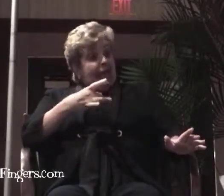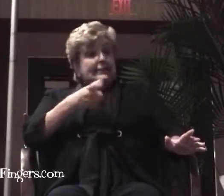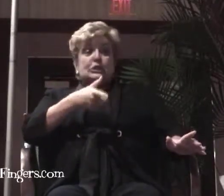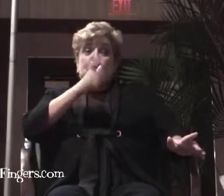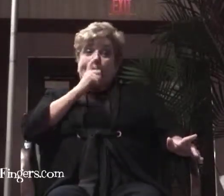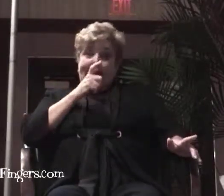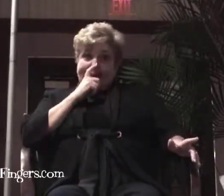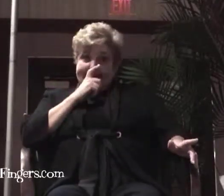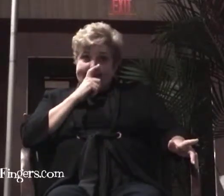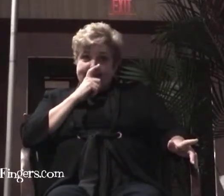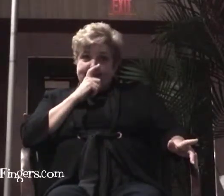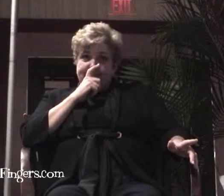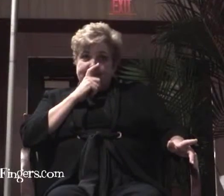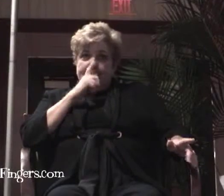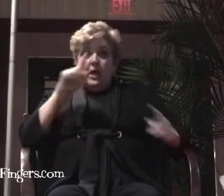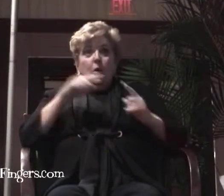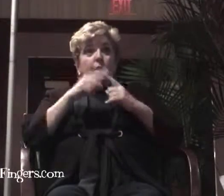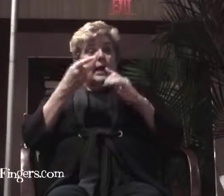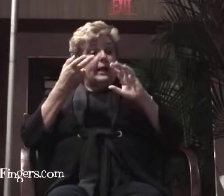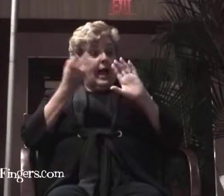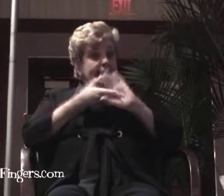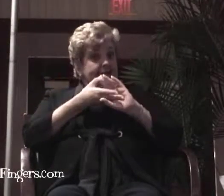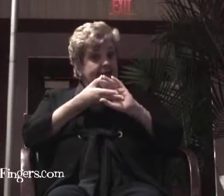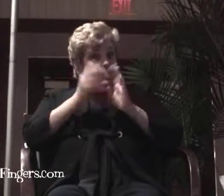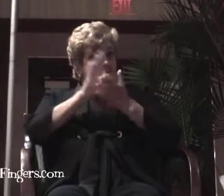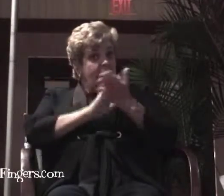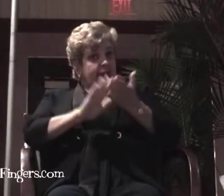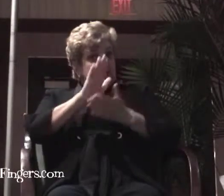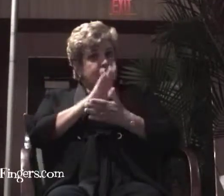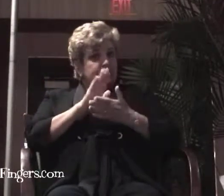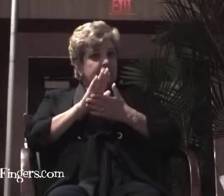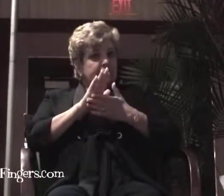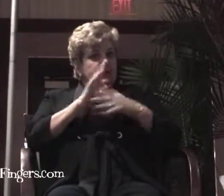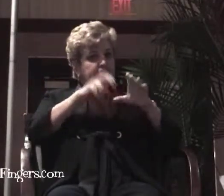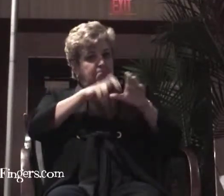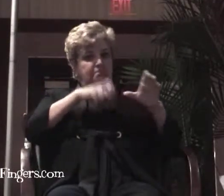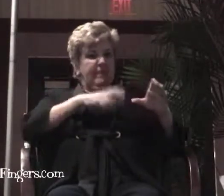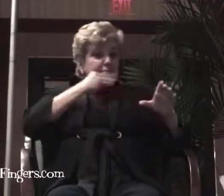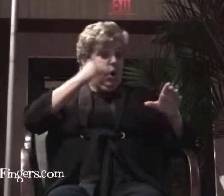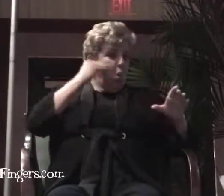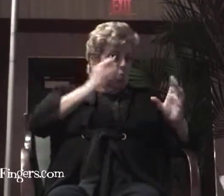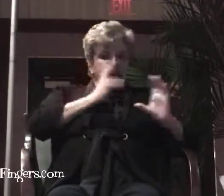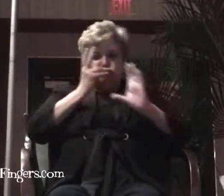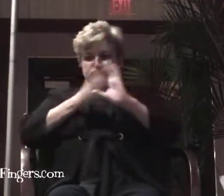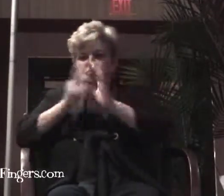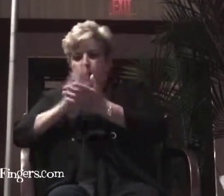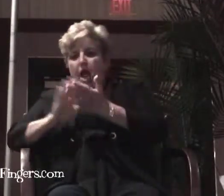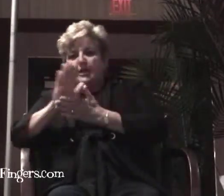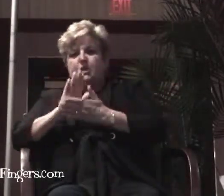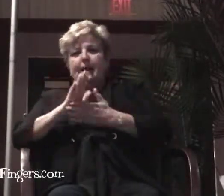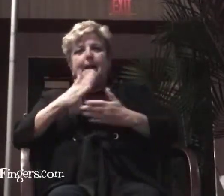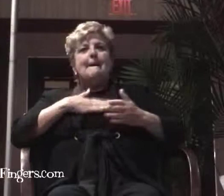time I got to college and got away from the insanity of my family, my drinking was such that